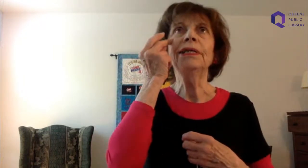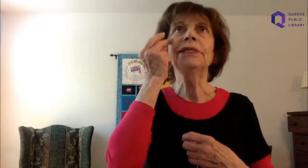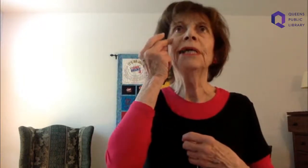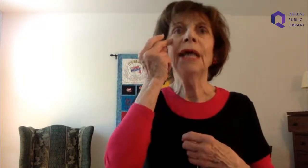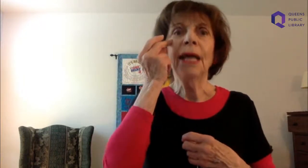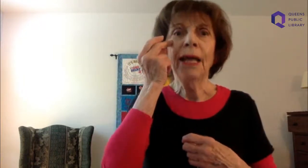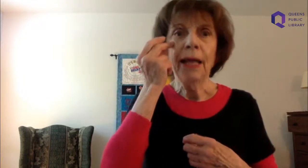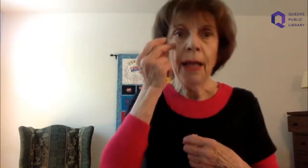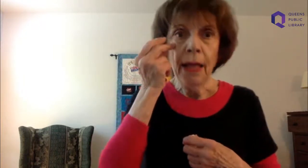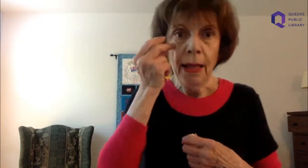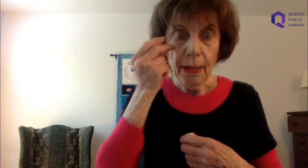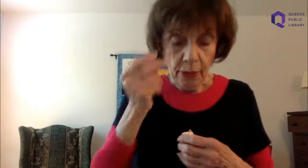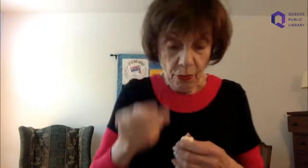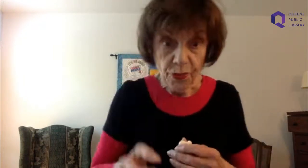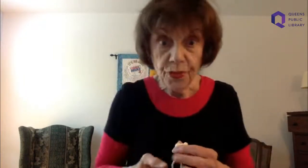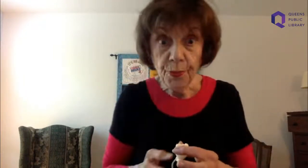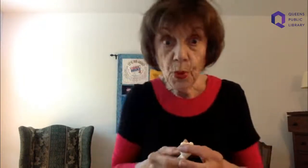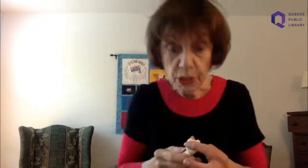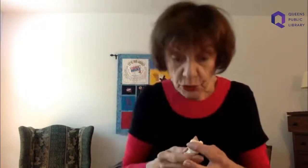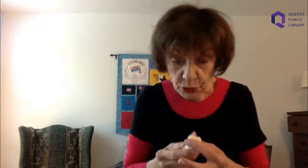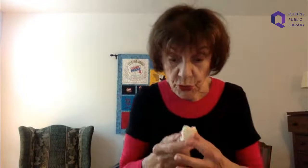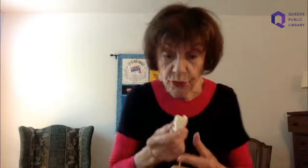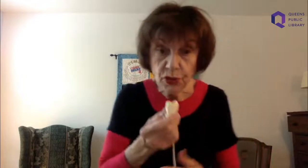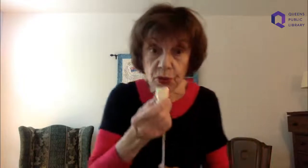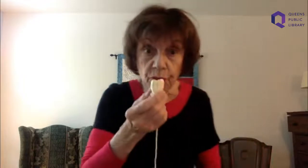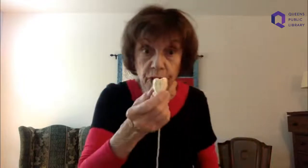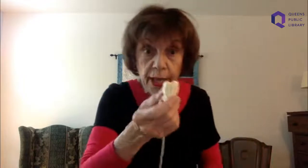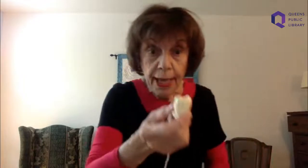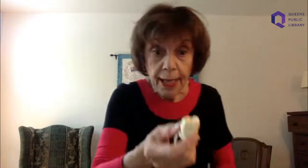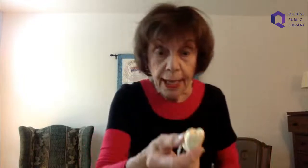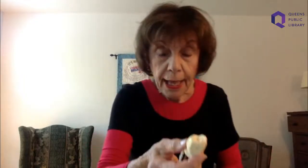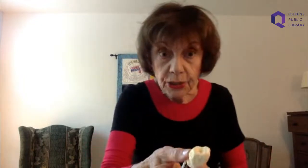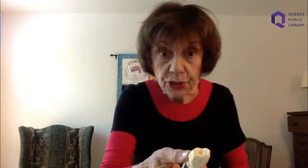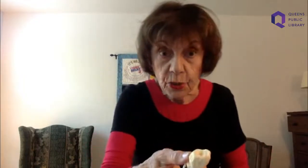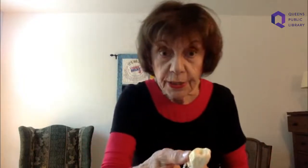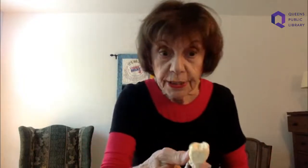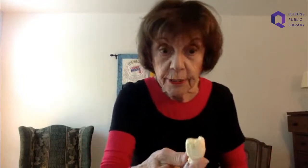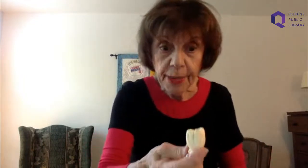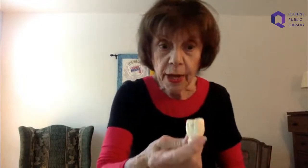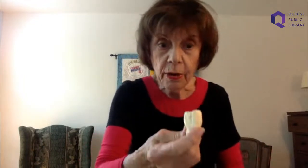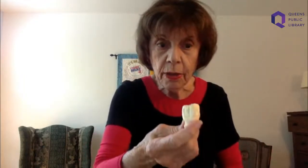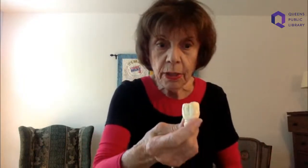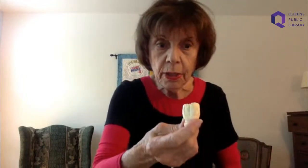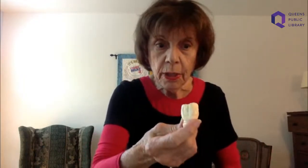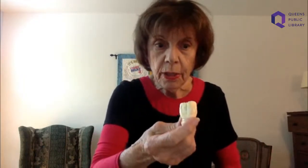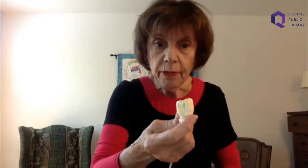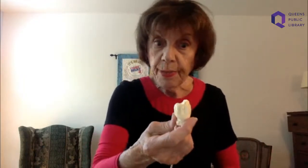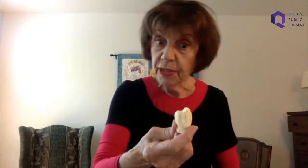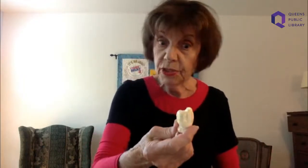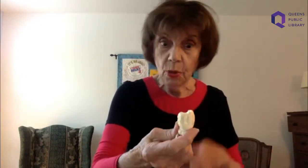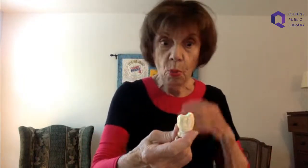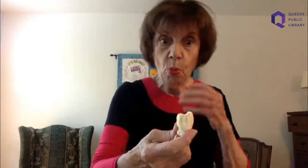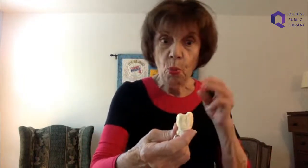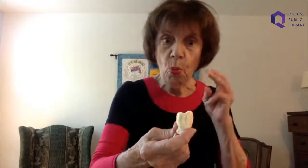please? The boy took the tooth and showed it to the bear. The bear said,